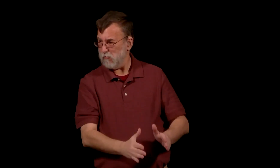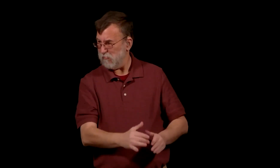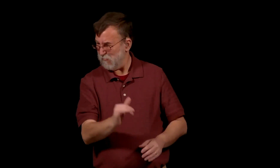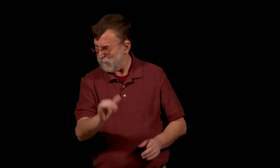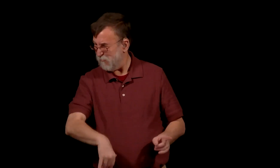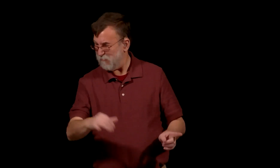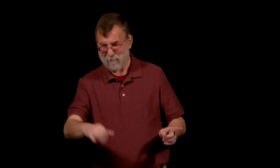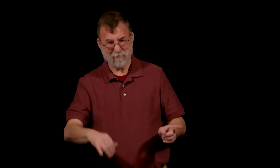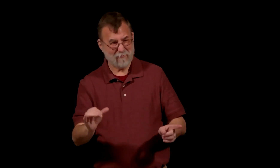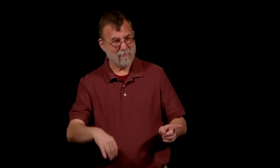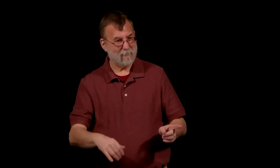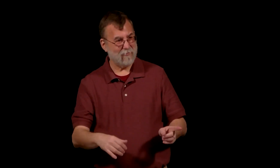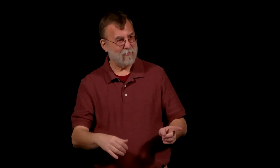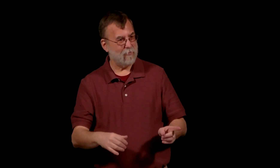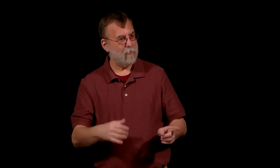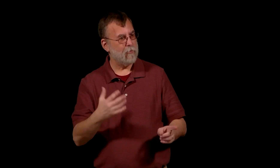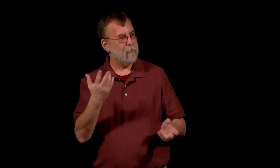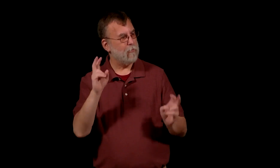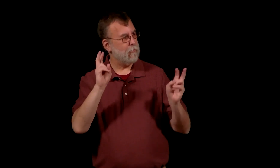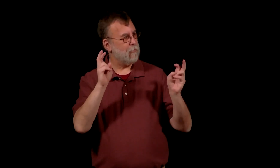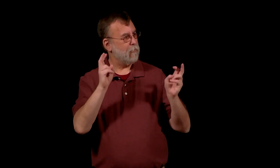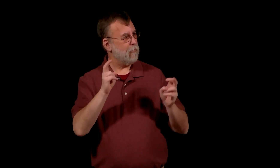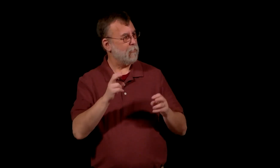us for our beliefs.